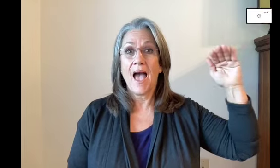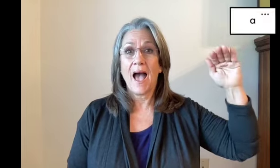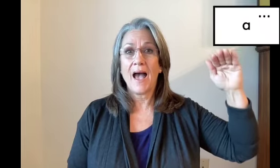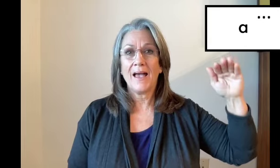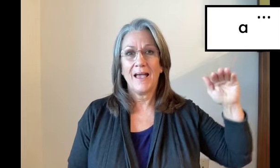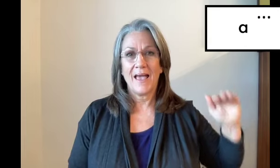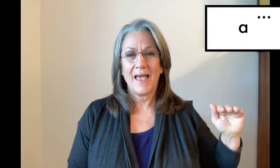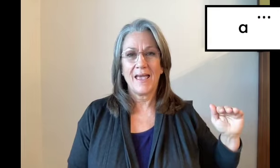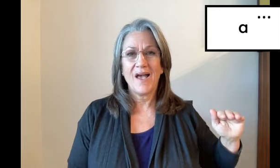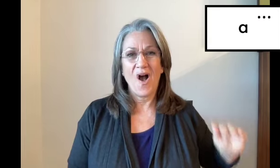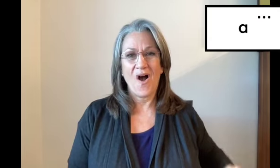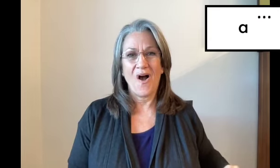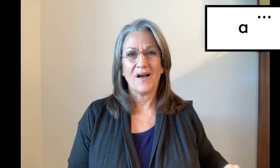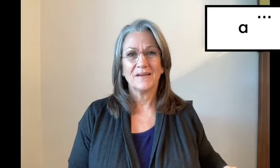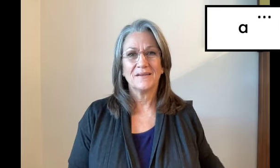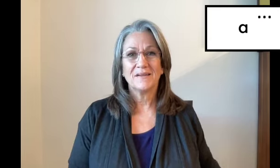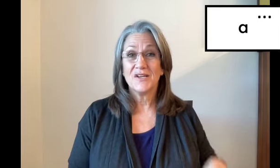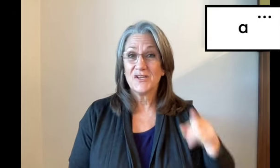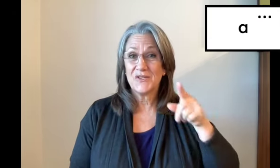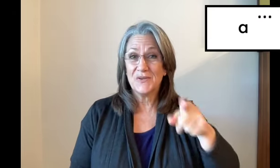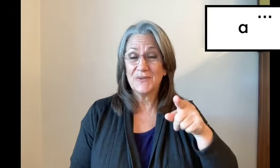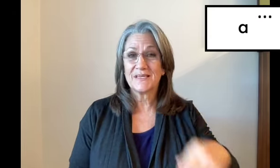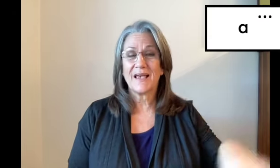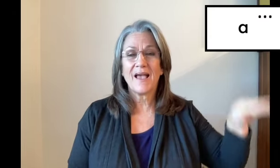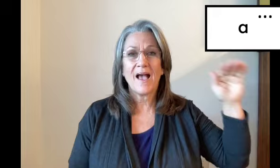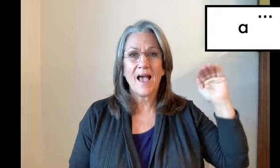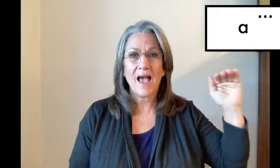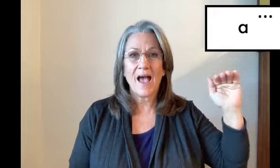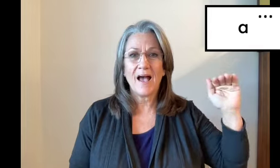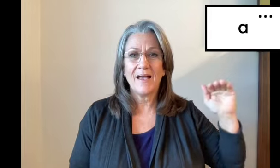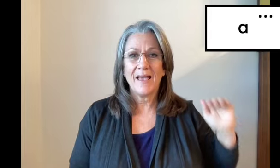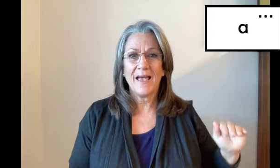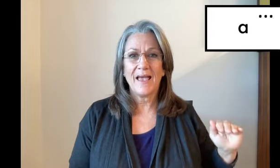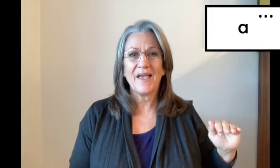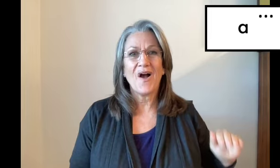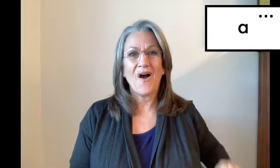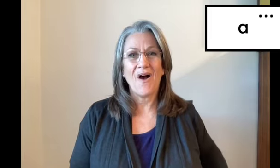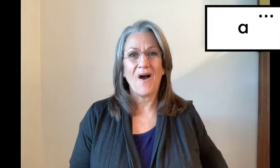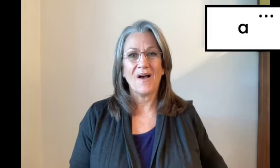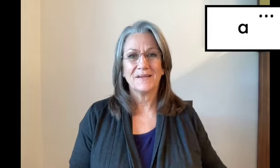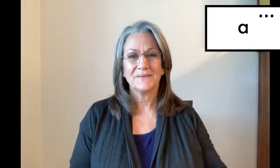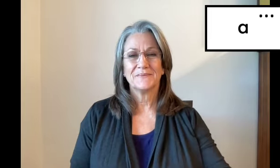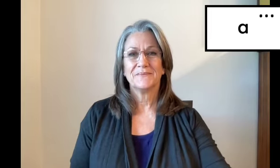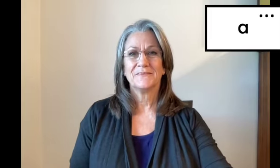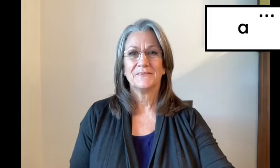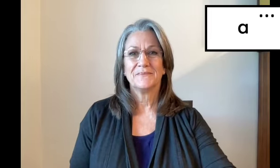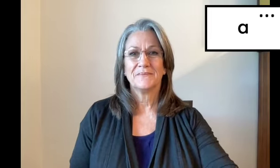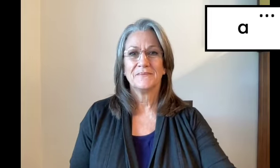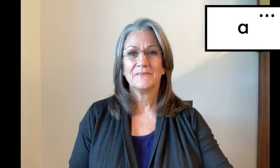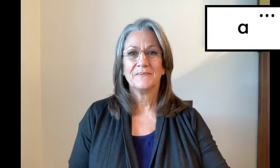A, ah. You say a, ah.